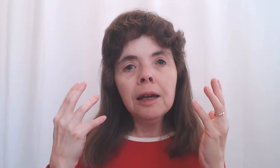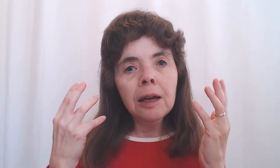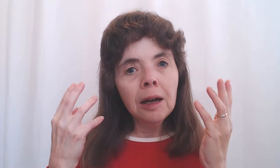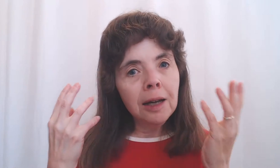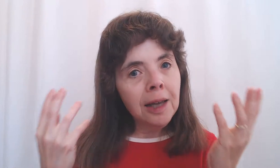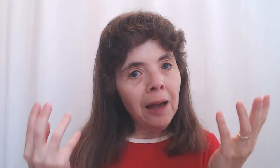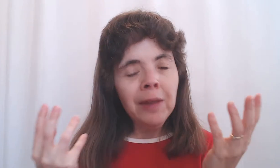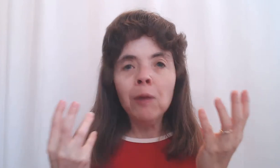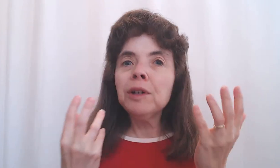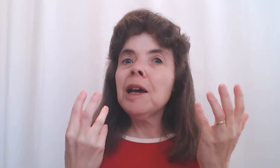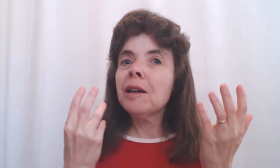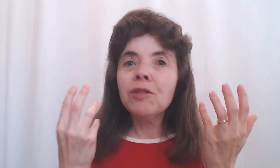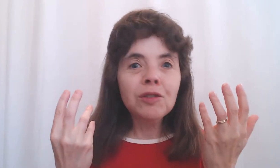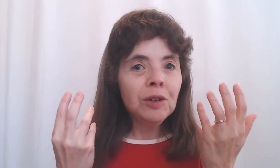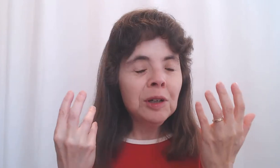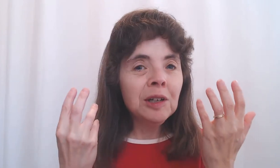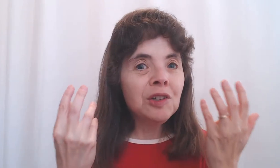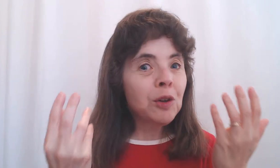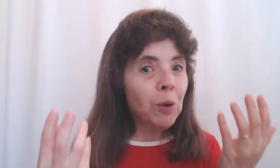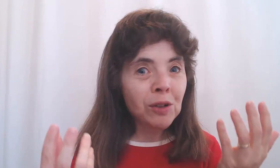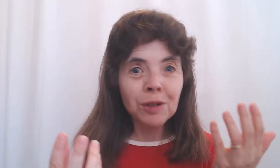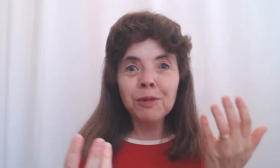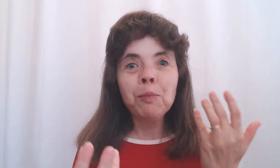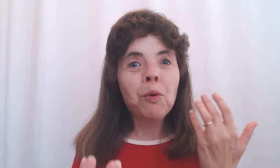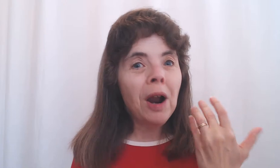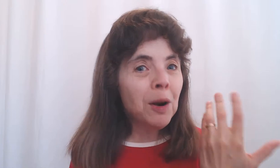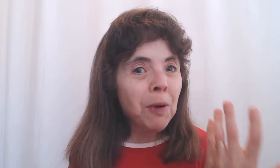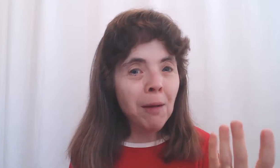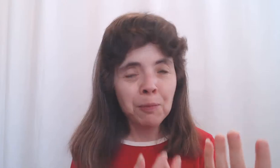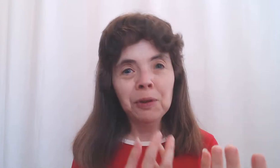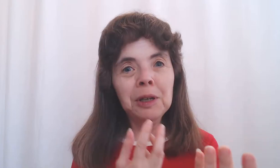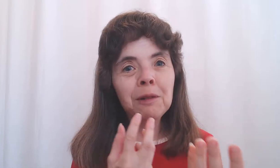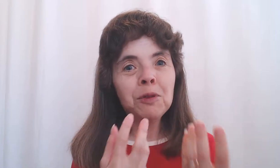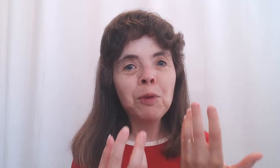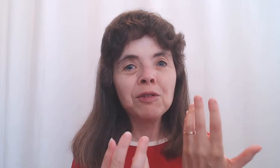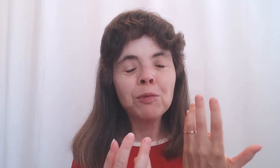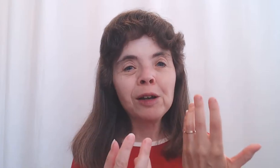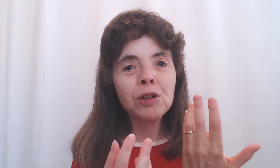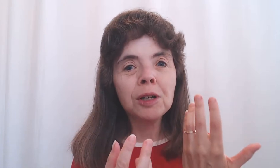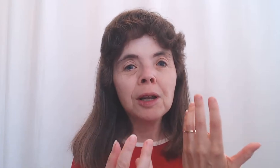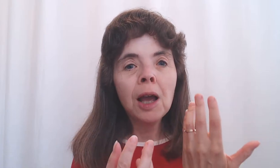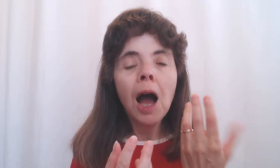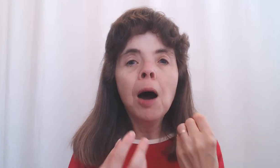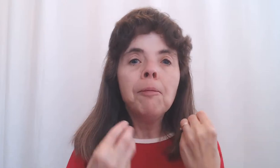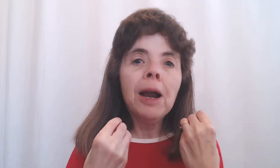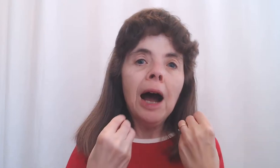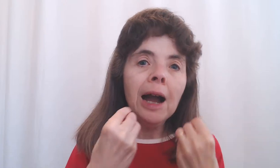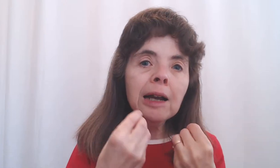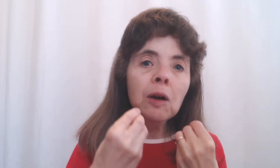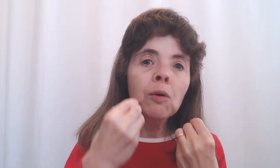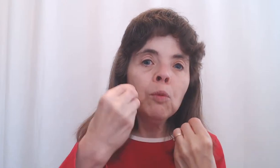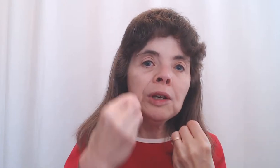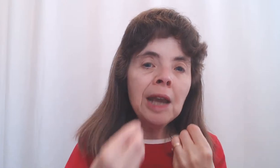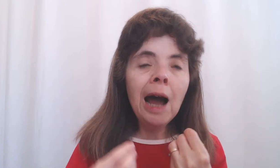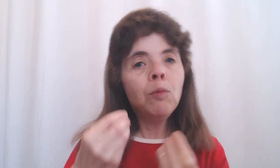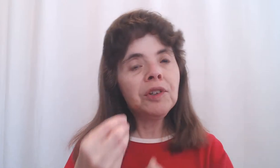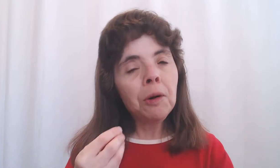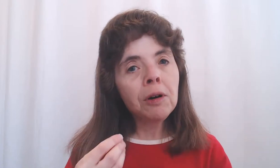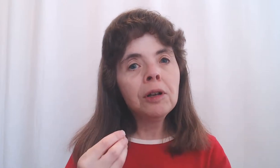Again, that would take us into the question of the prior probability of the resurrection, but I would not want to argue